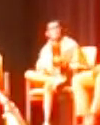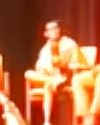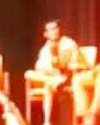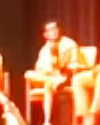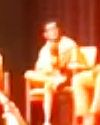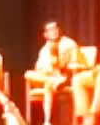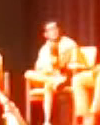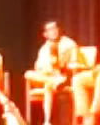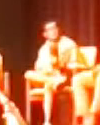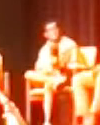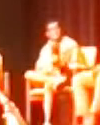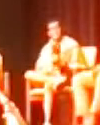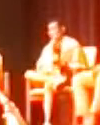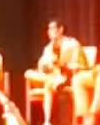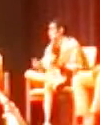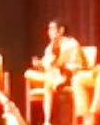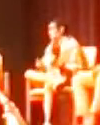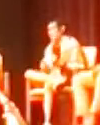all have one.